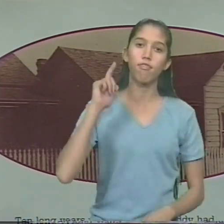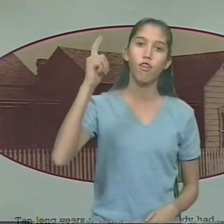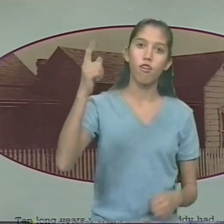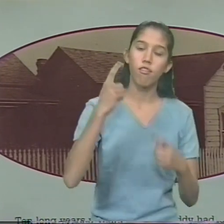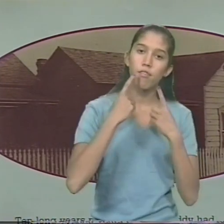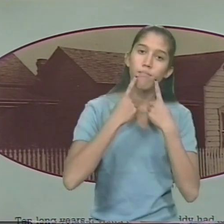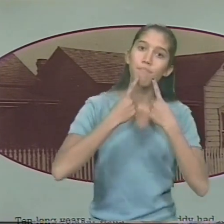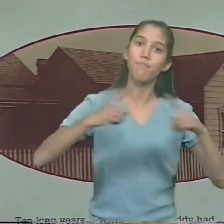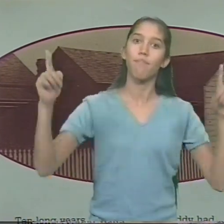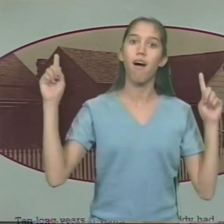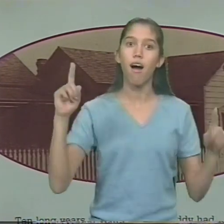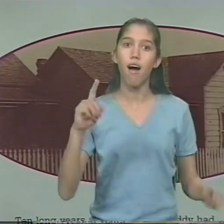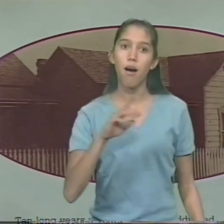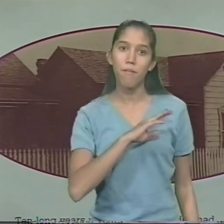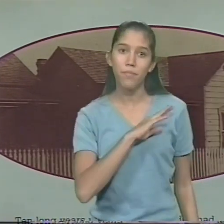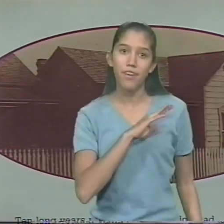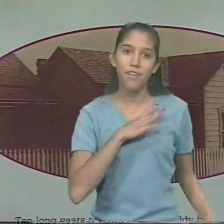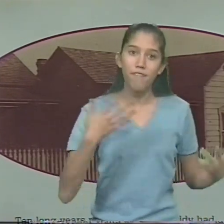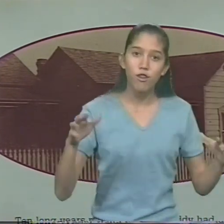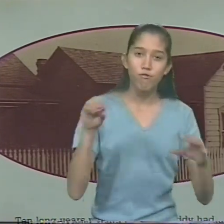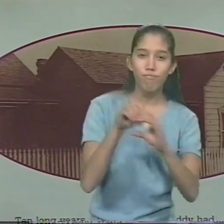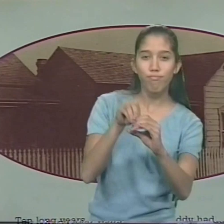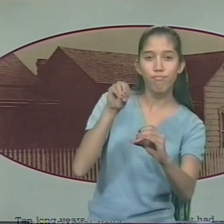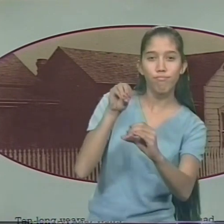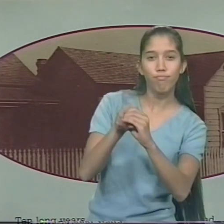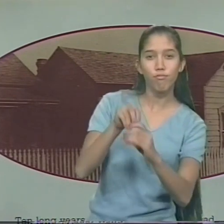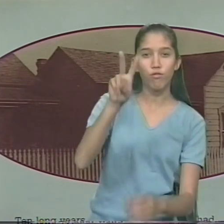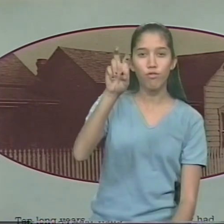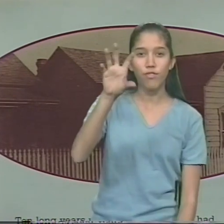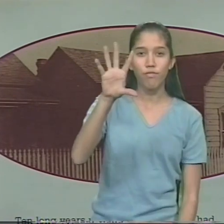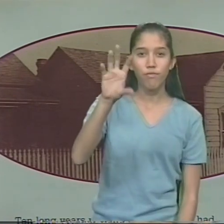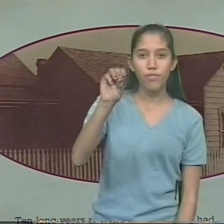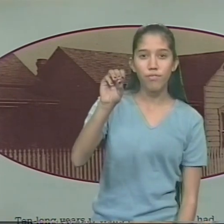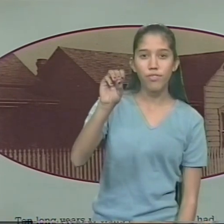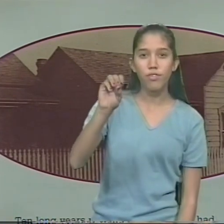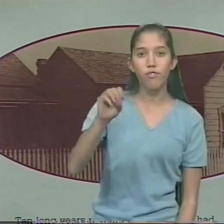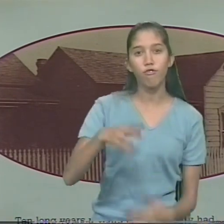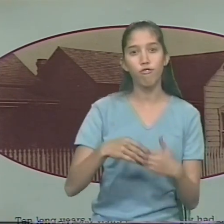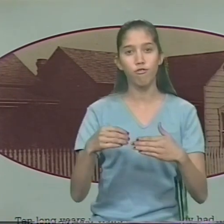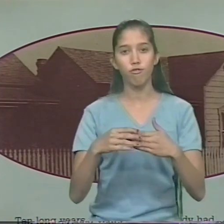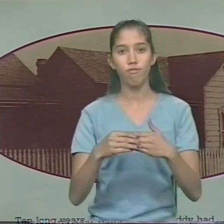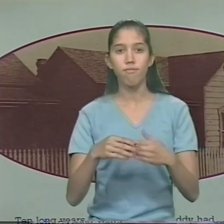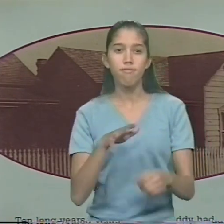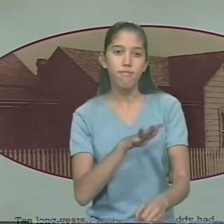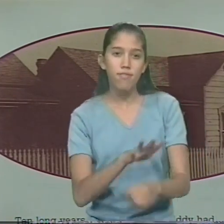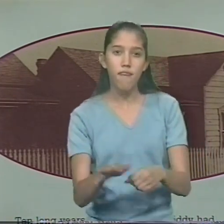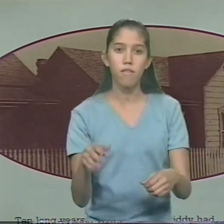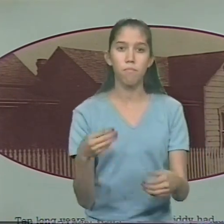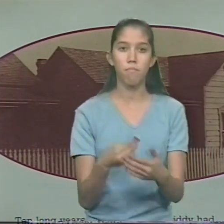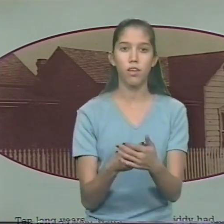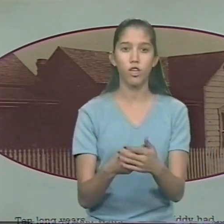Ten long years passed. At last, Biddy had saved $250. That was enough to buy her own